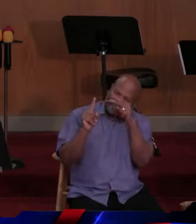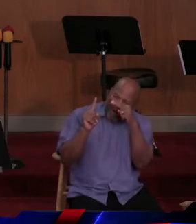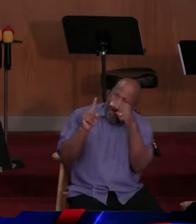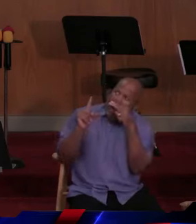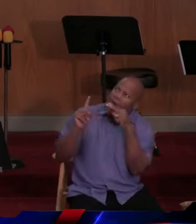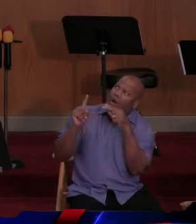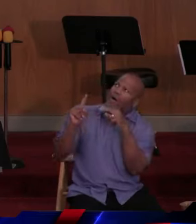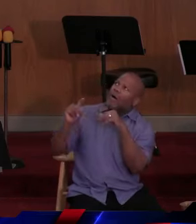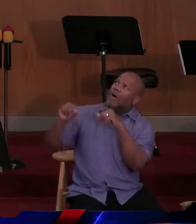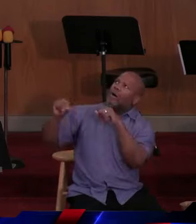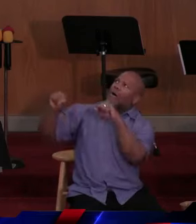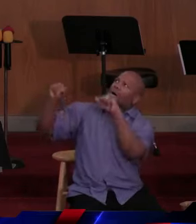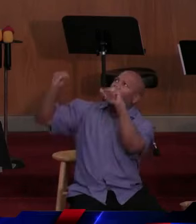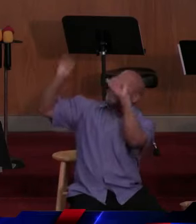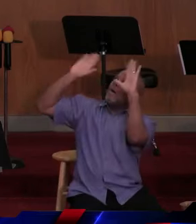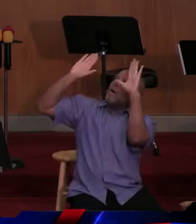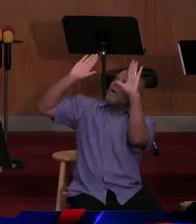submitted